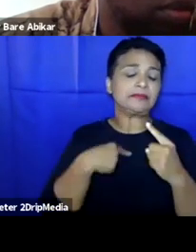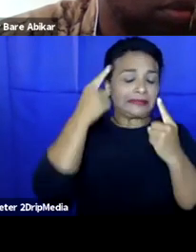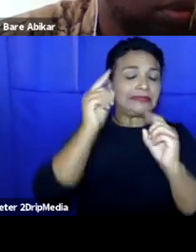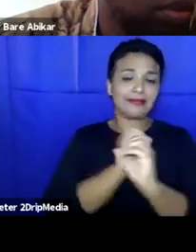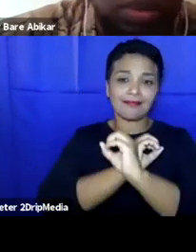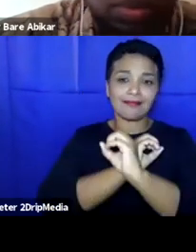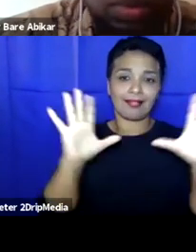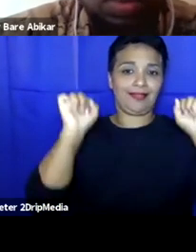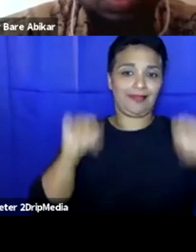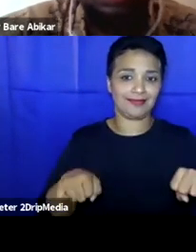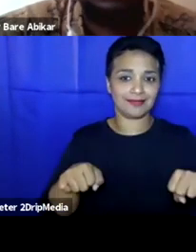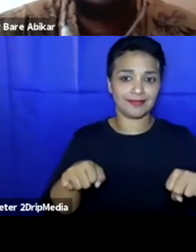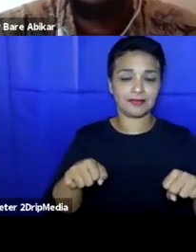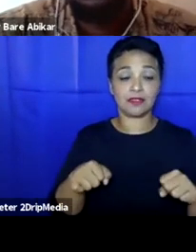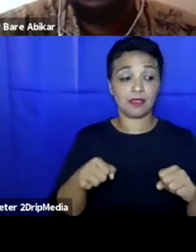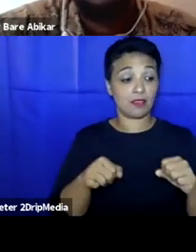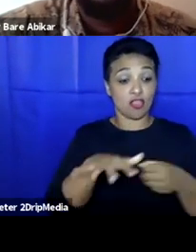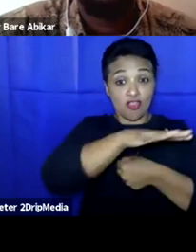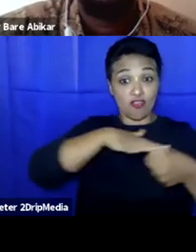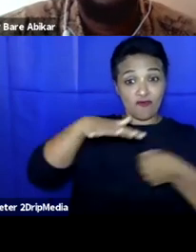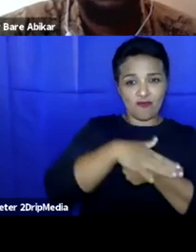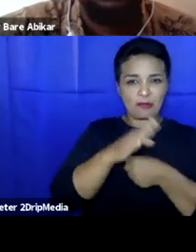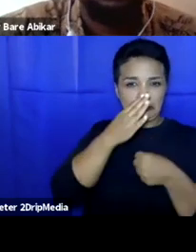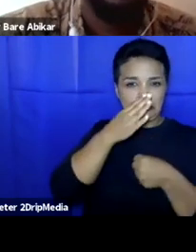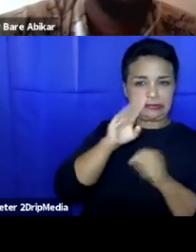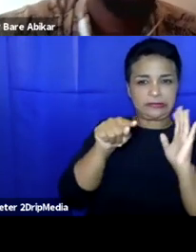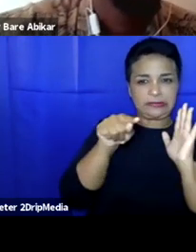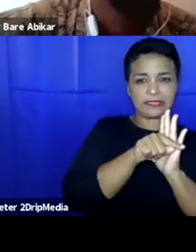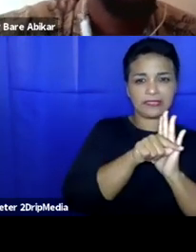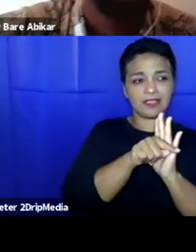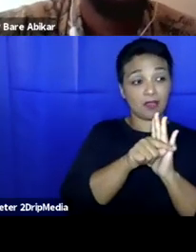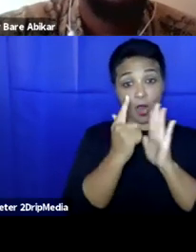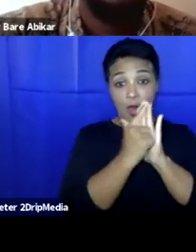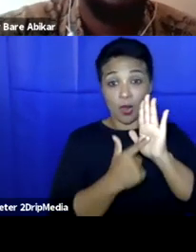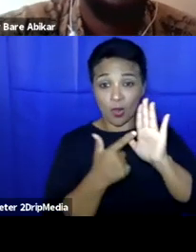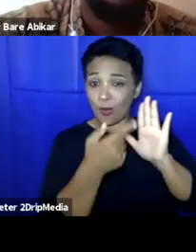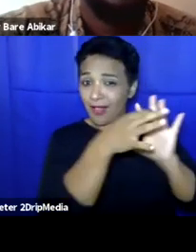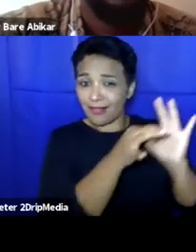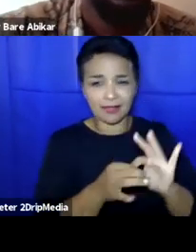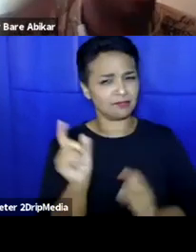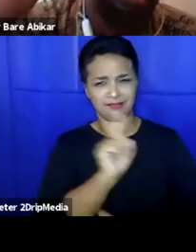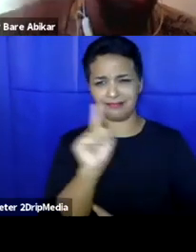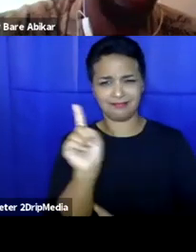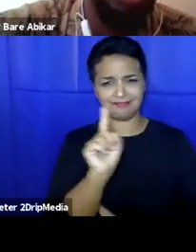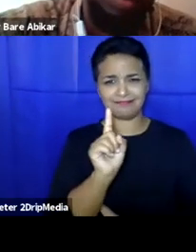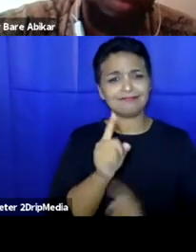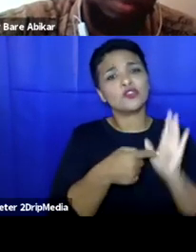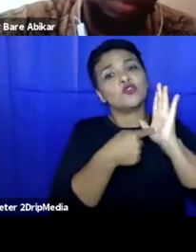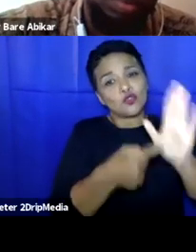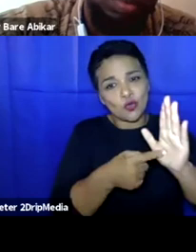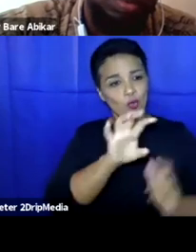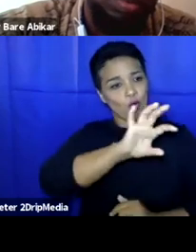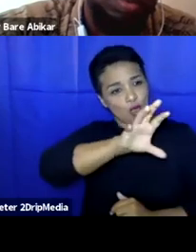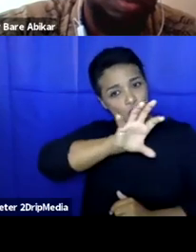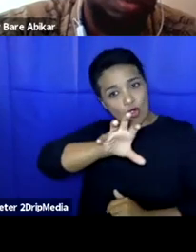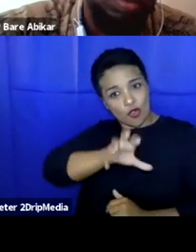lot of the hostile environment isn't got to do with the law. It reflects the voters of individual countries. And to tackle this, I think you need to